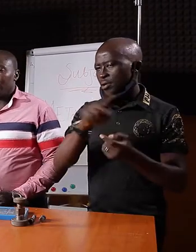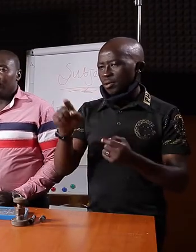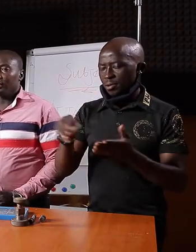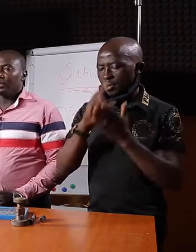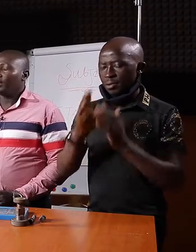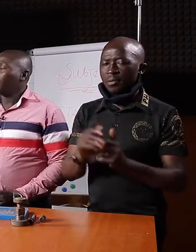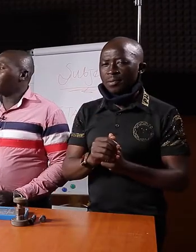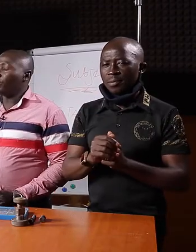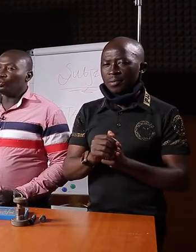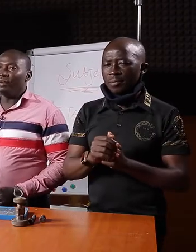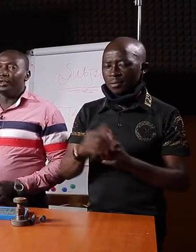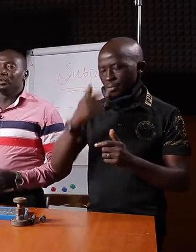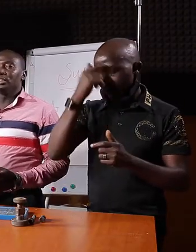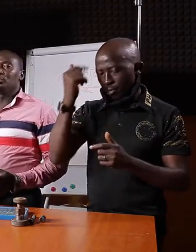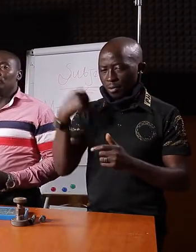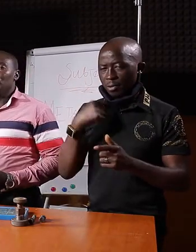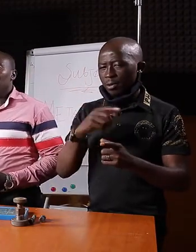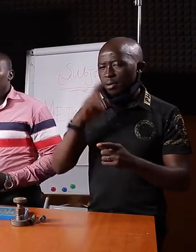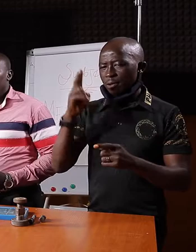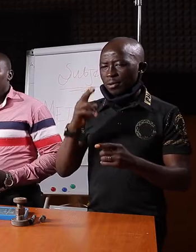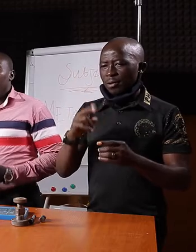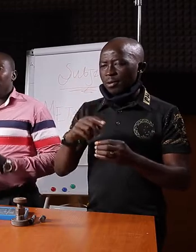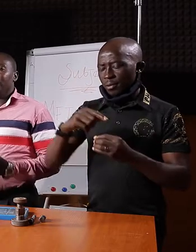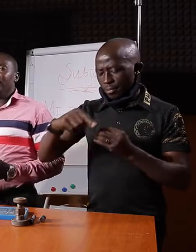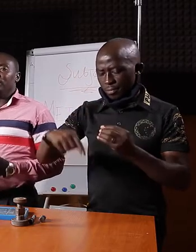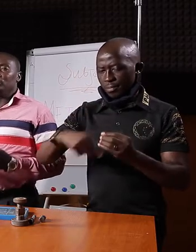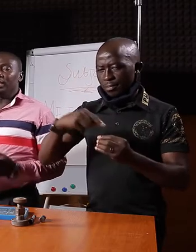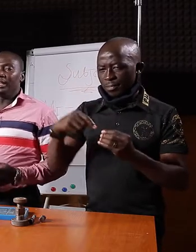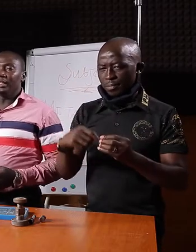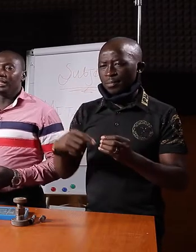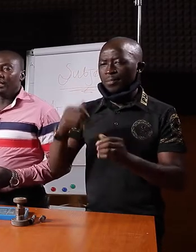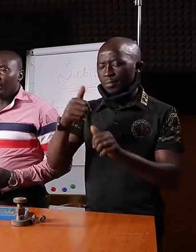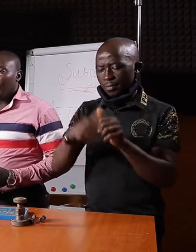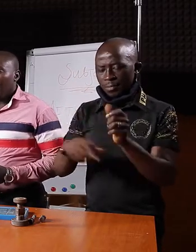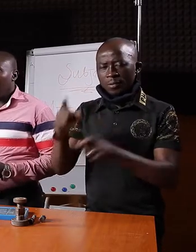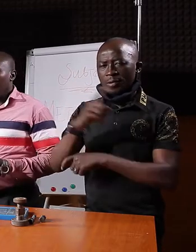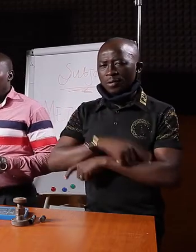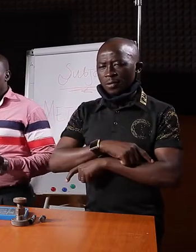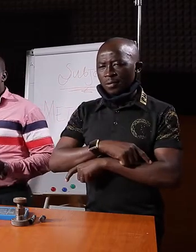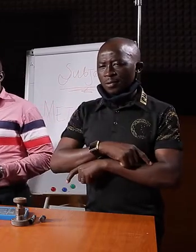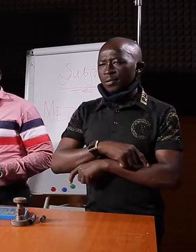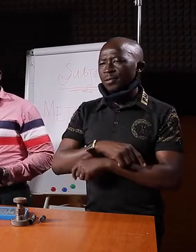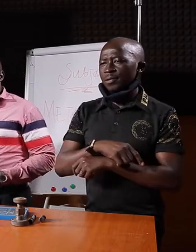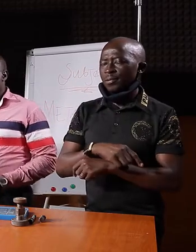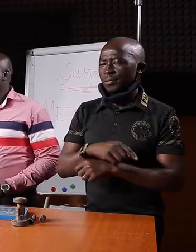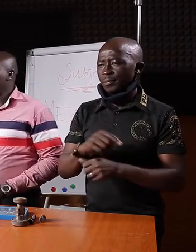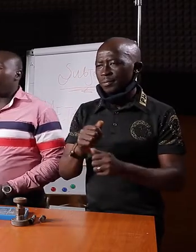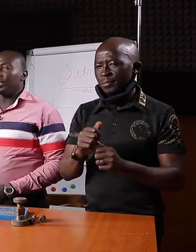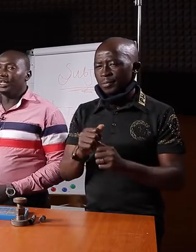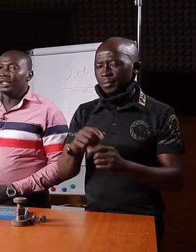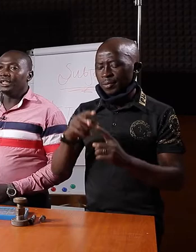student, because we have been using screw in our day-to-day life